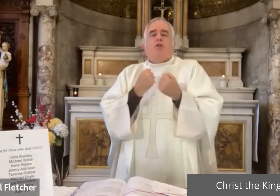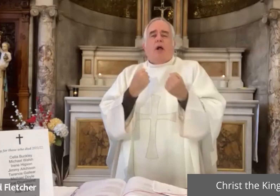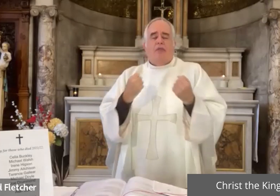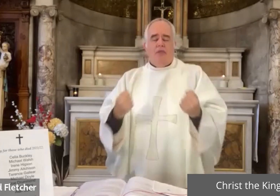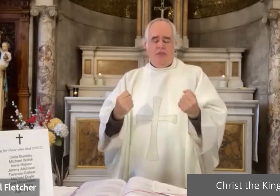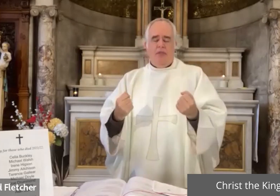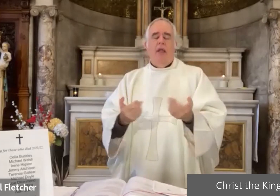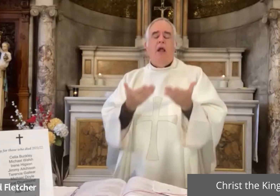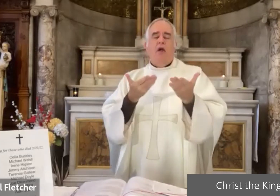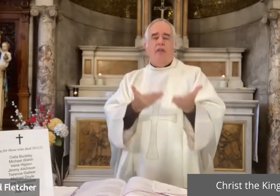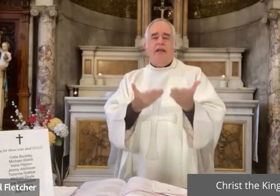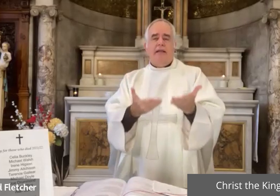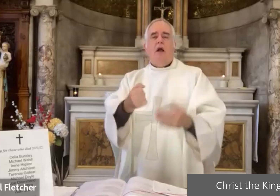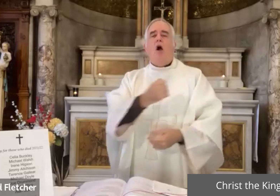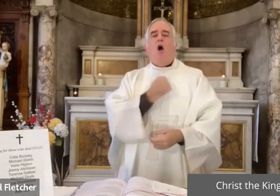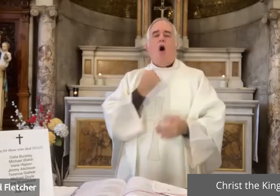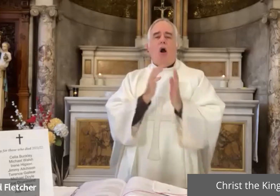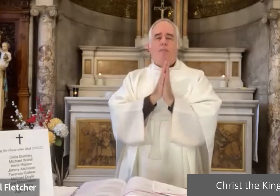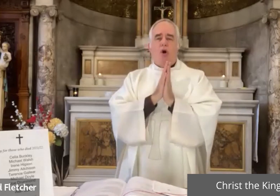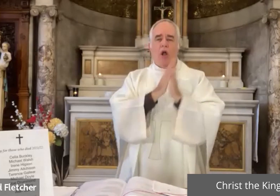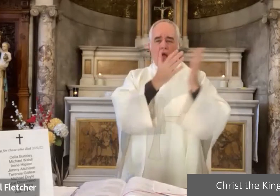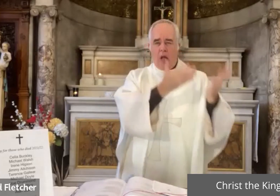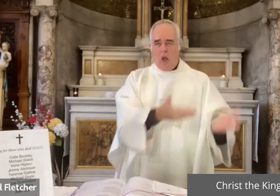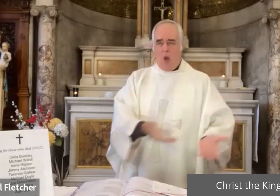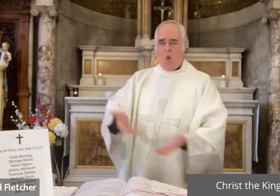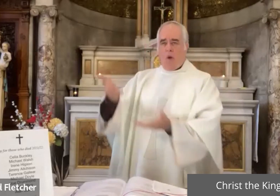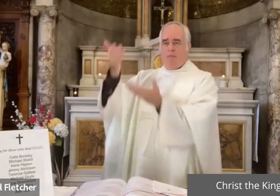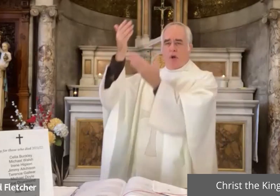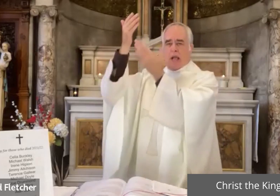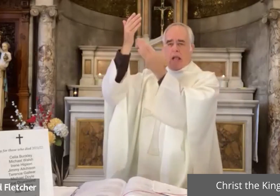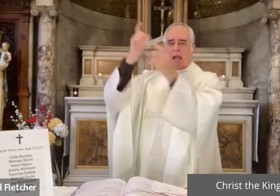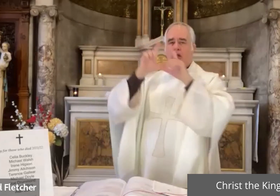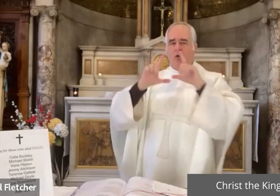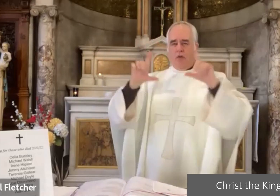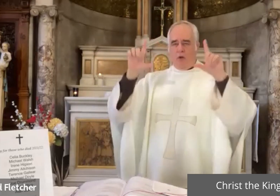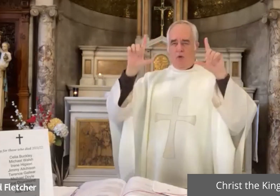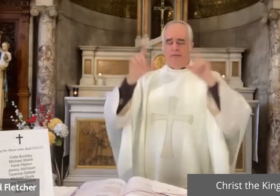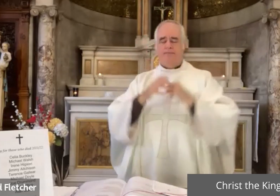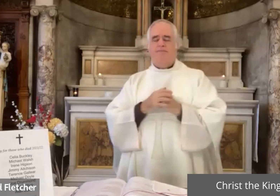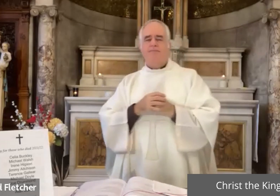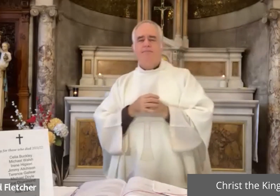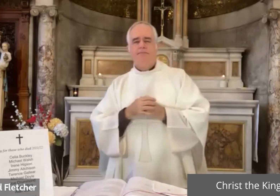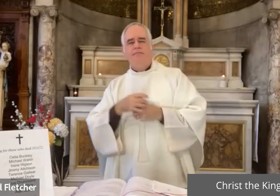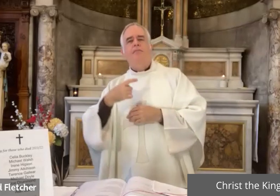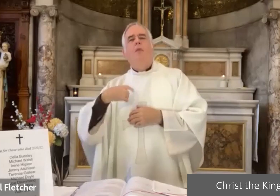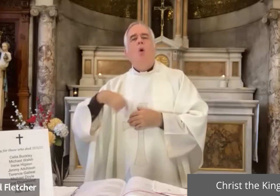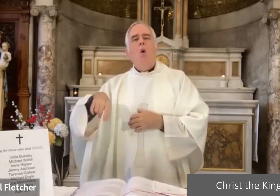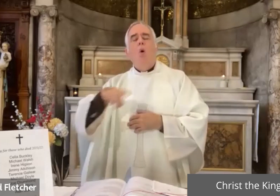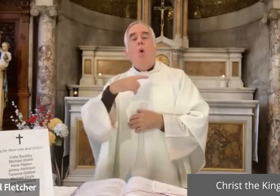them strength. This our prayer, we pray the Lord.